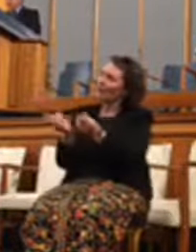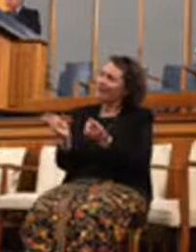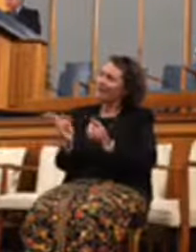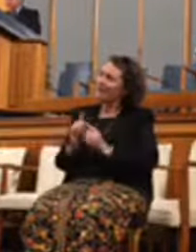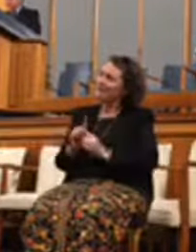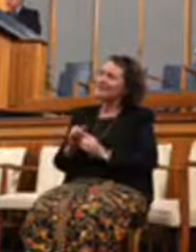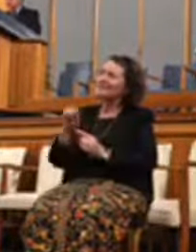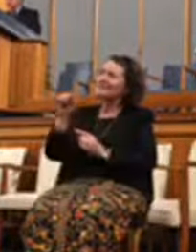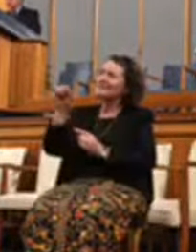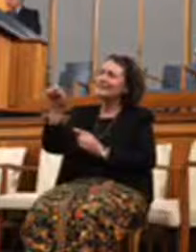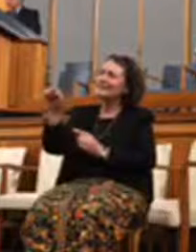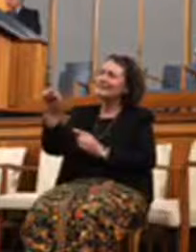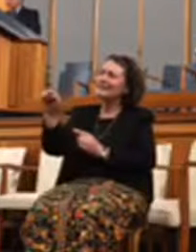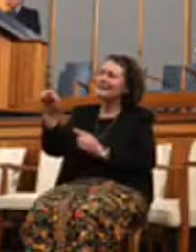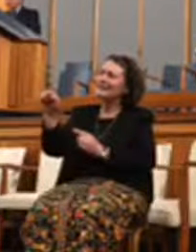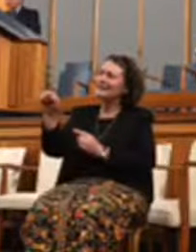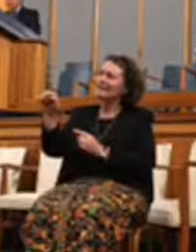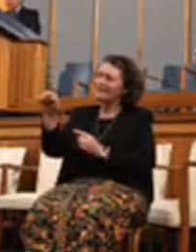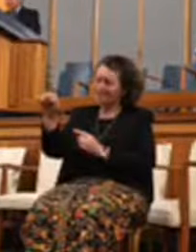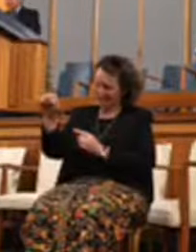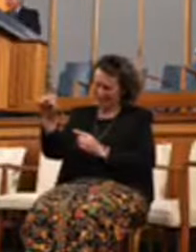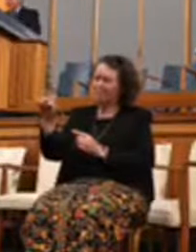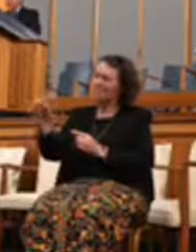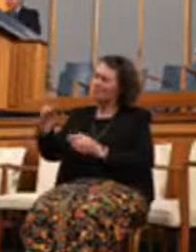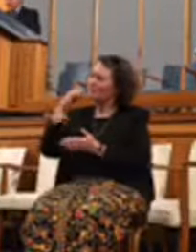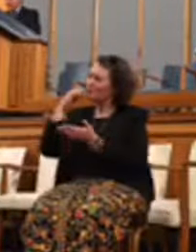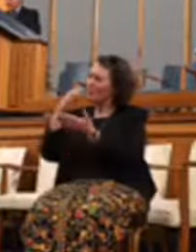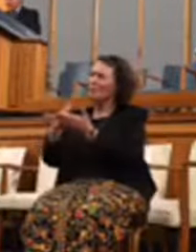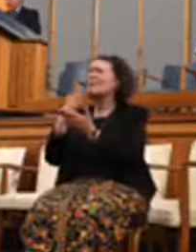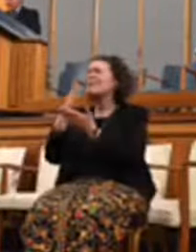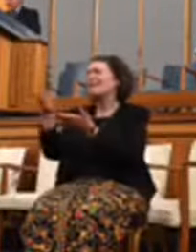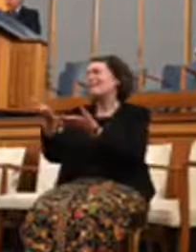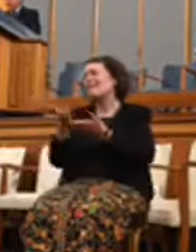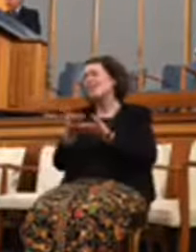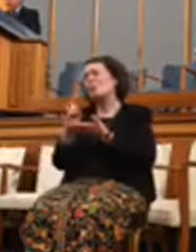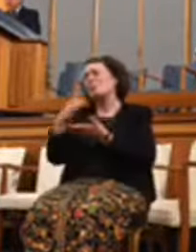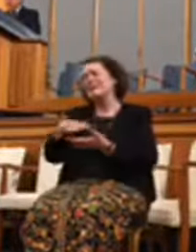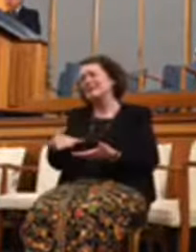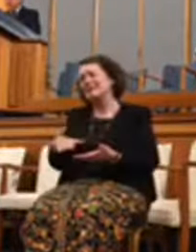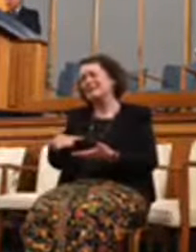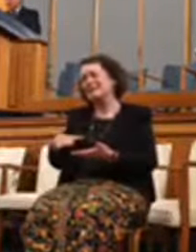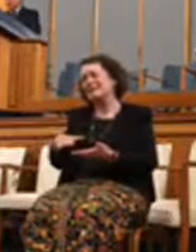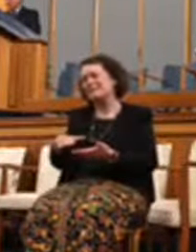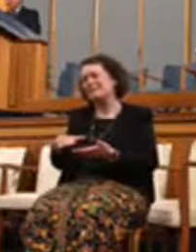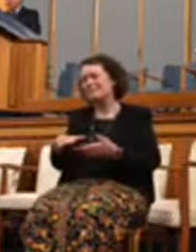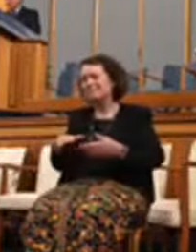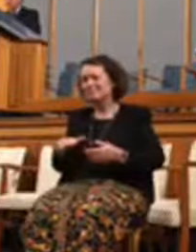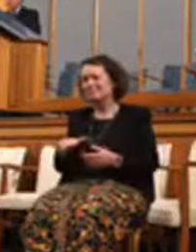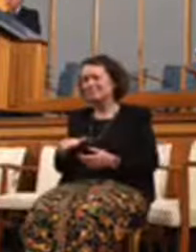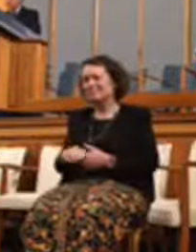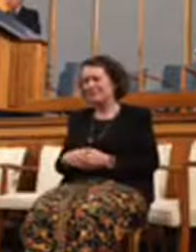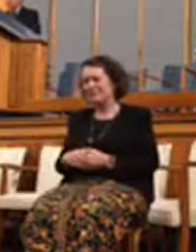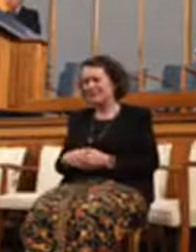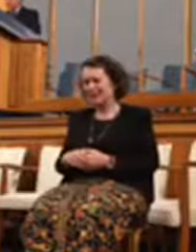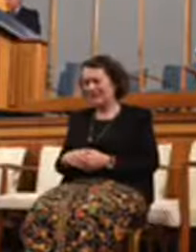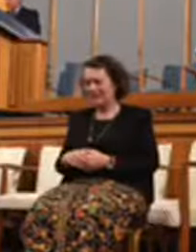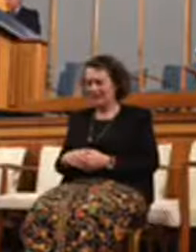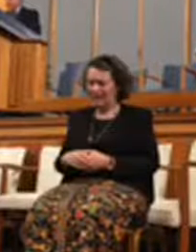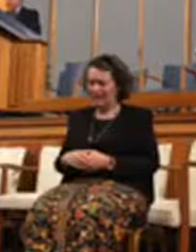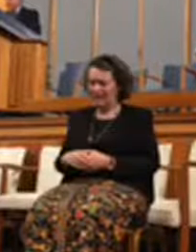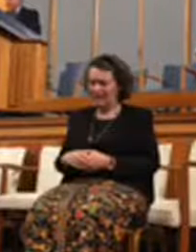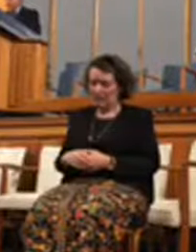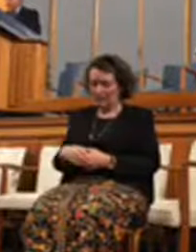visit us, and in the secret of our hearts again, we have seen it even in this place, we can call